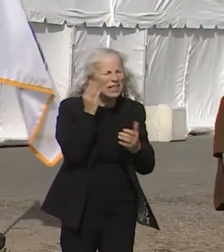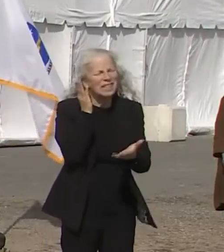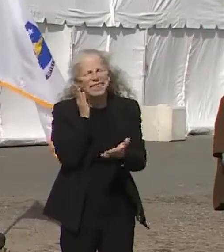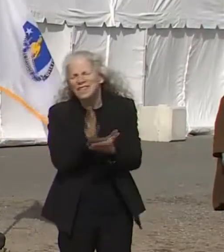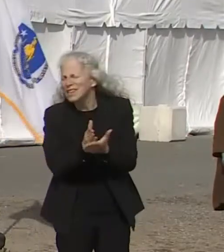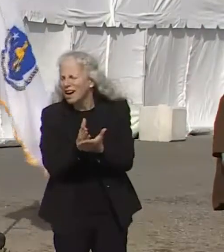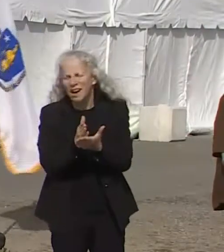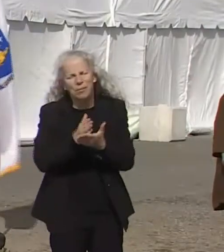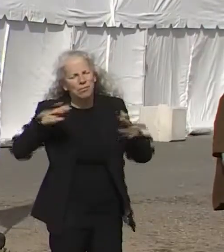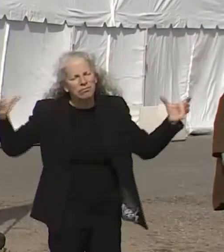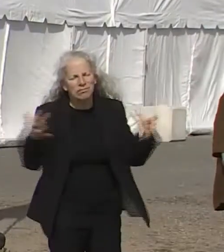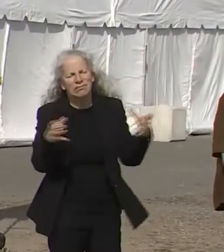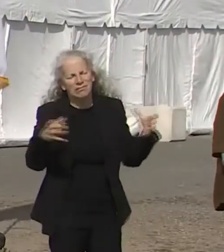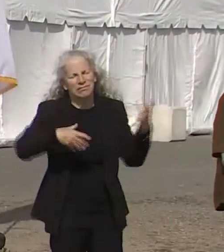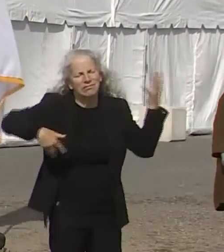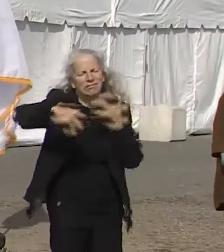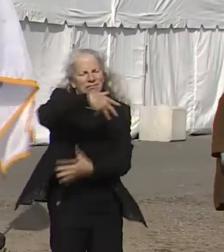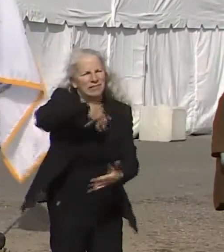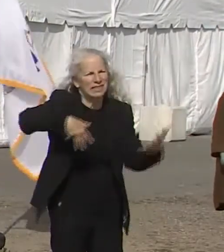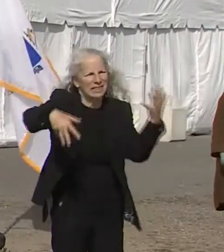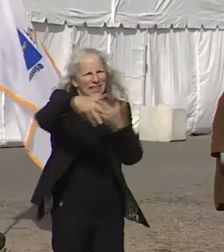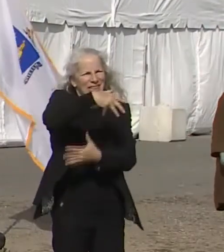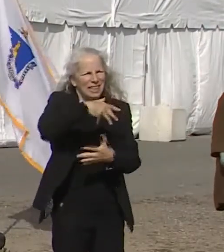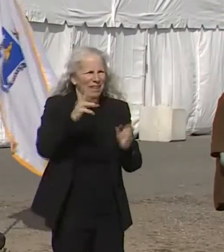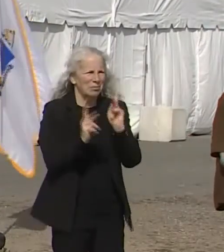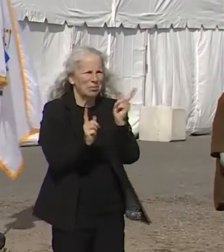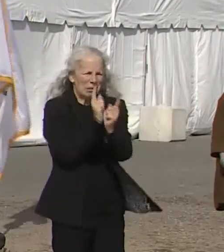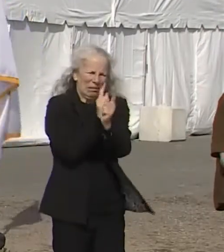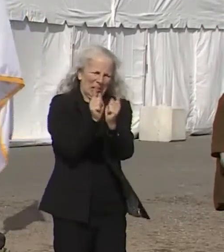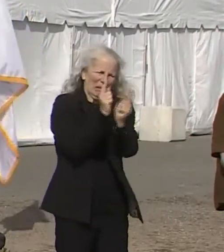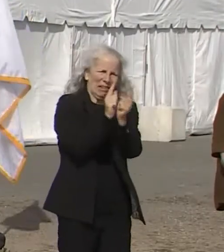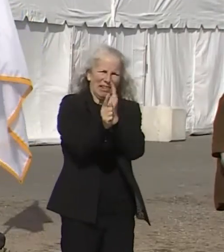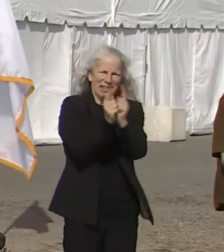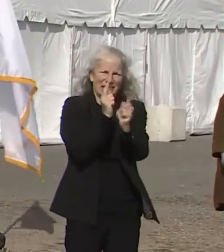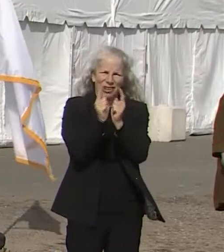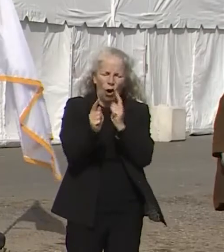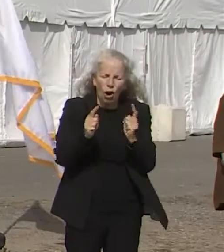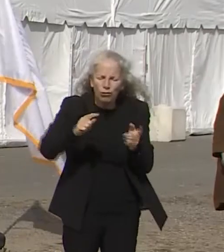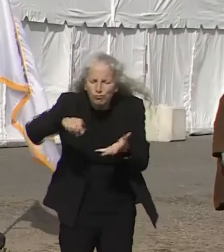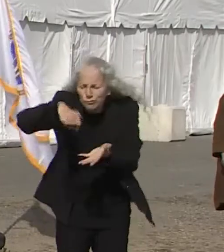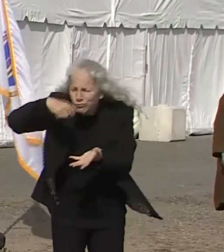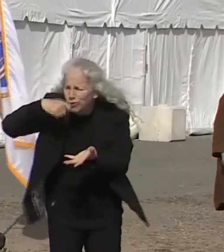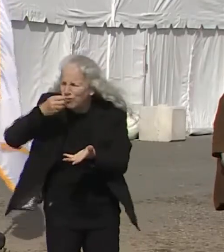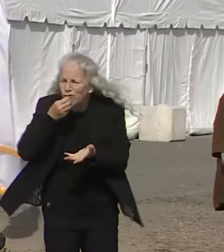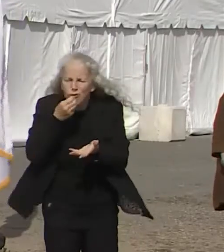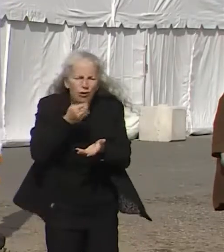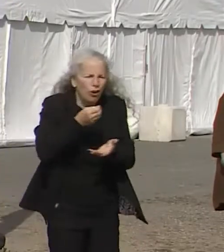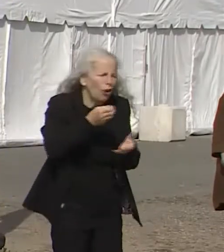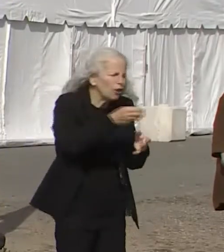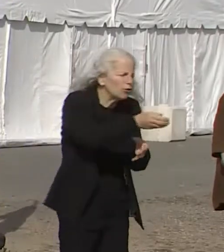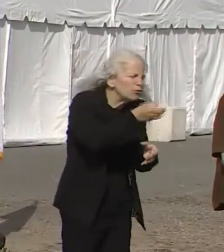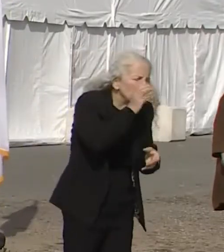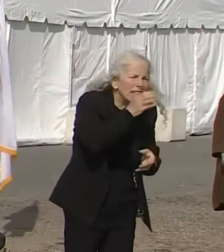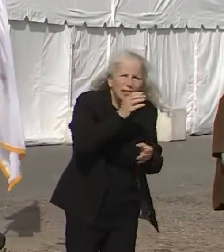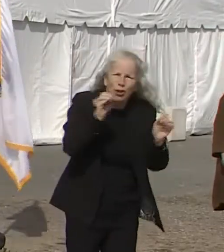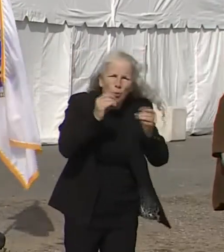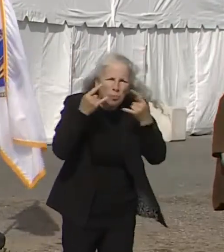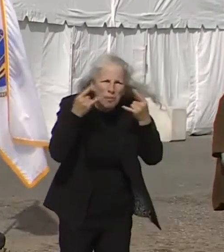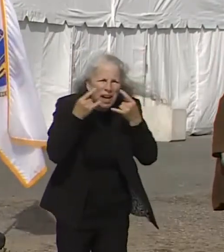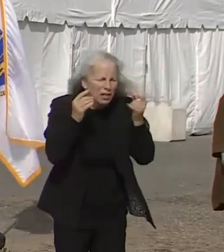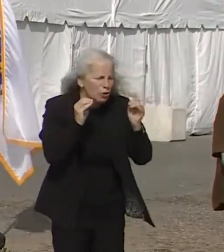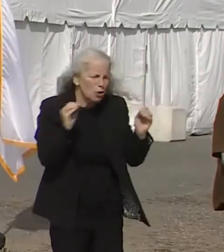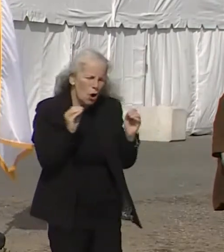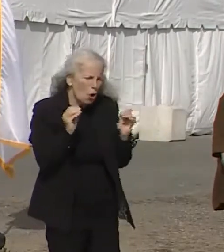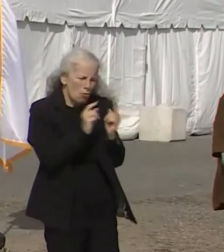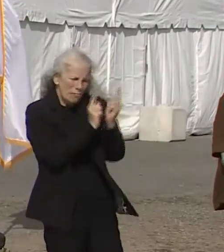big informal ones where people spend too much time close to each other, share food, share drink, don't wear masks, and don't practice